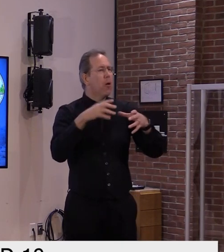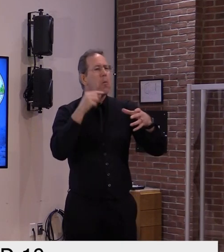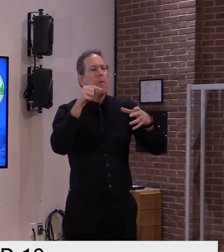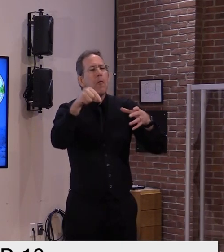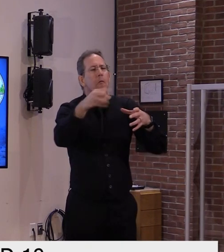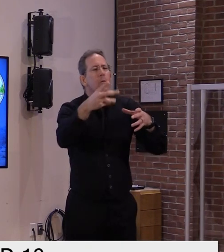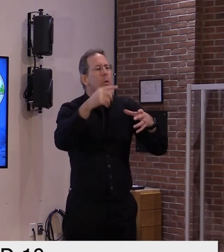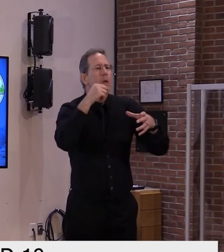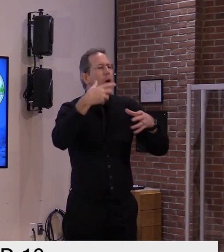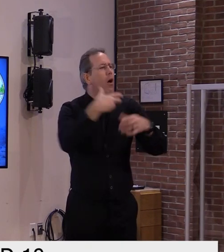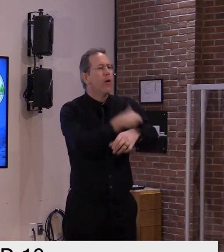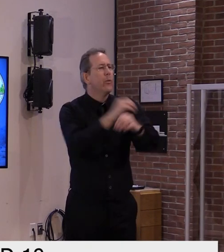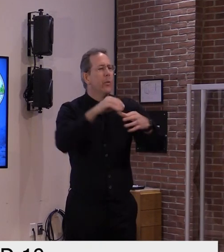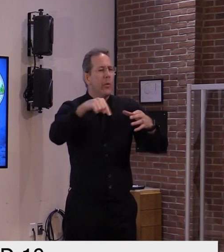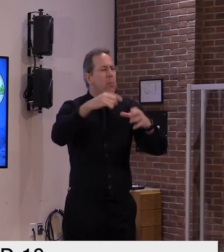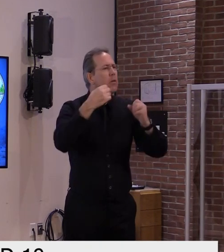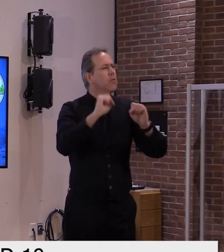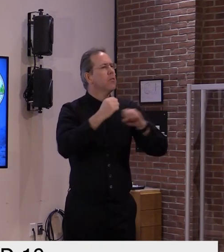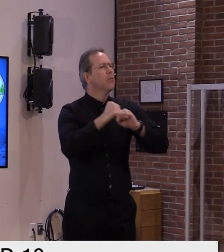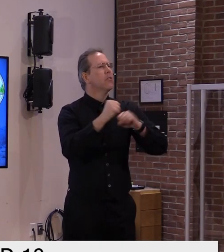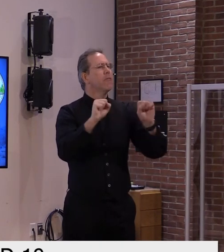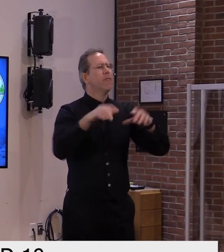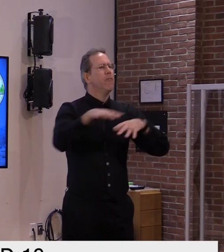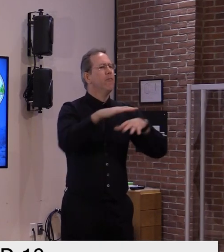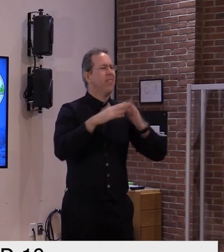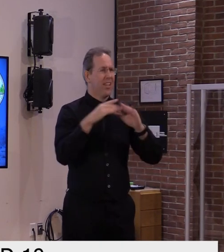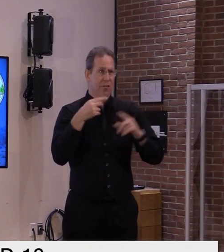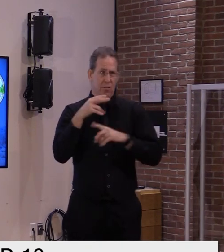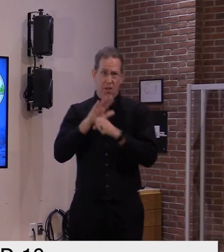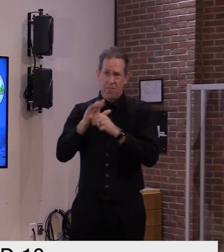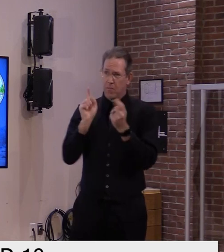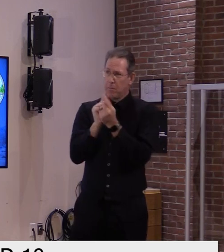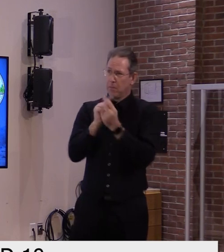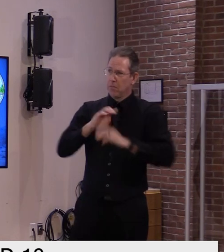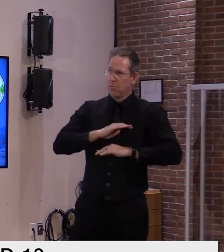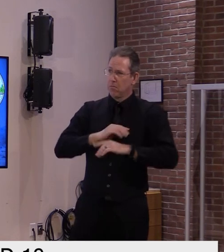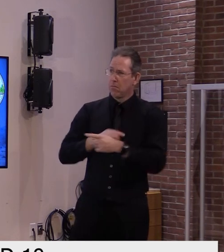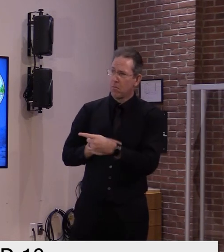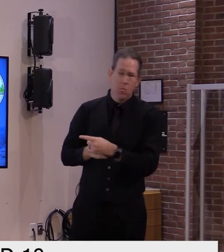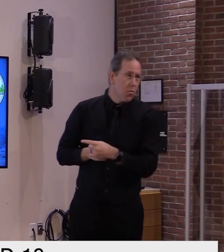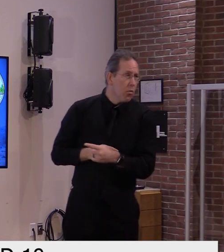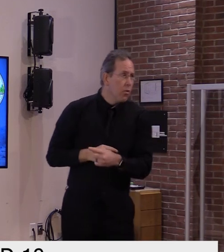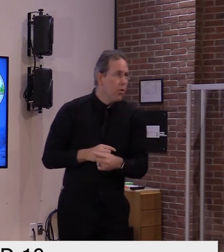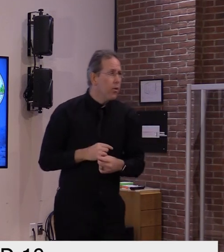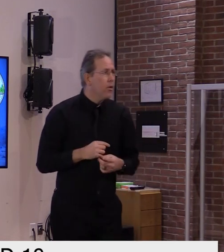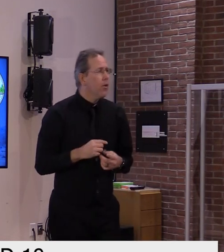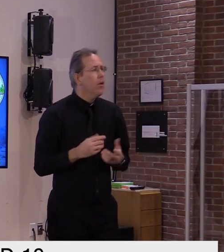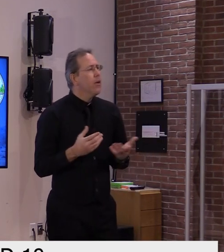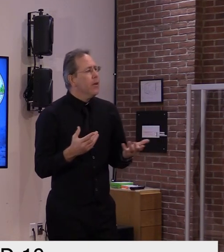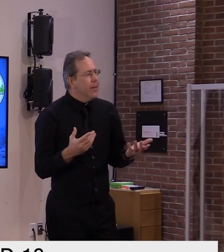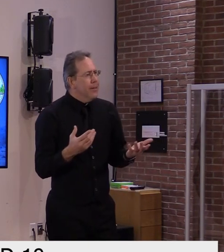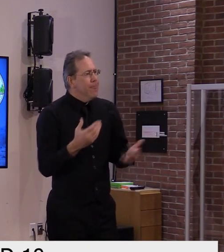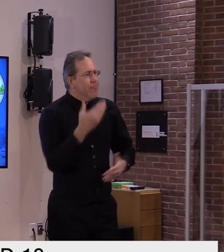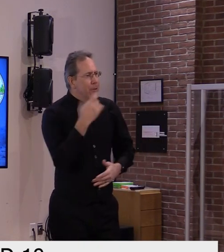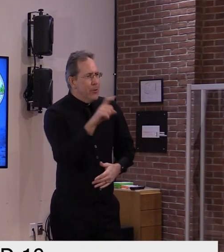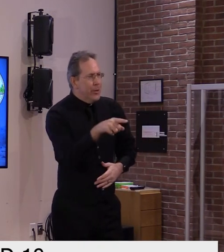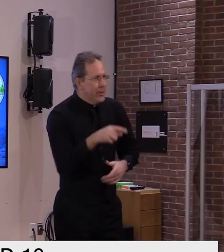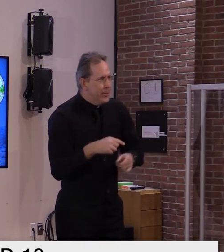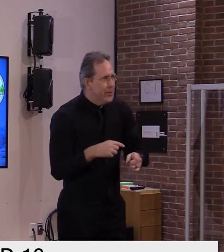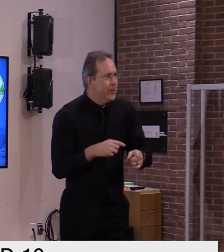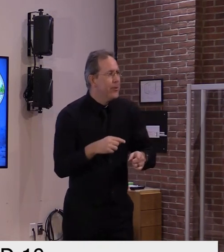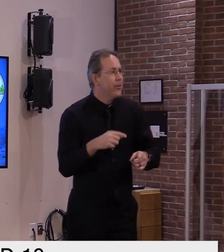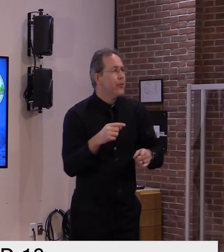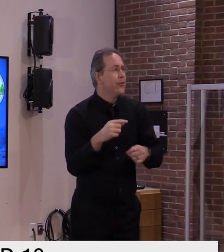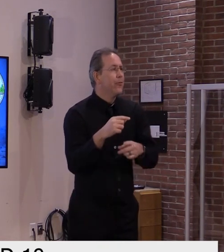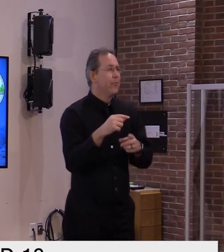1A group to actually step forward. In the beginning, they said they were hesitant. And now that